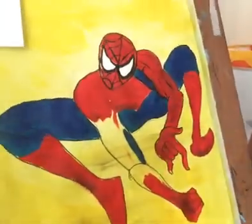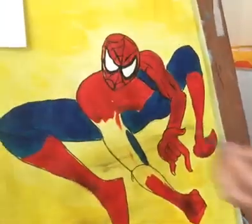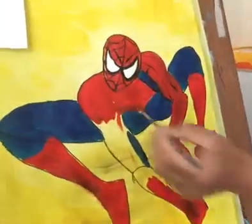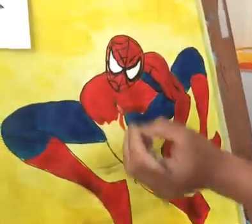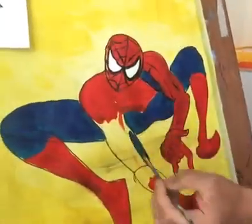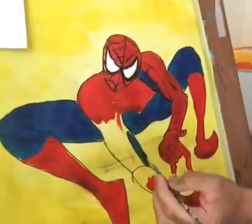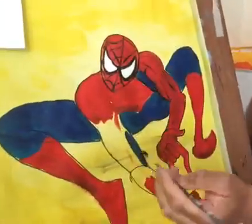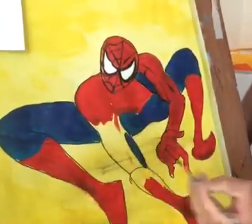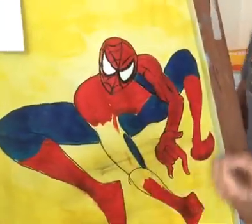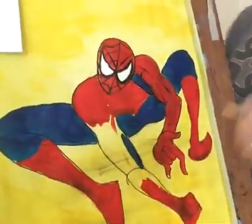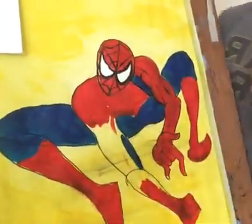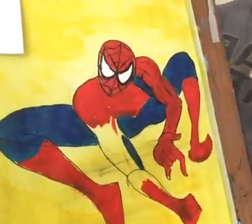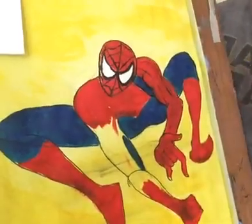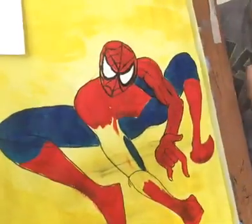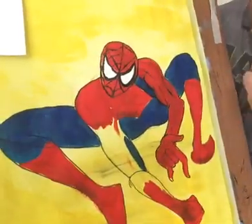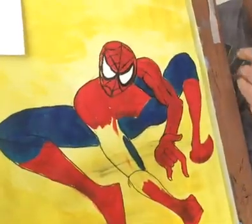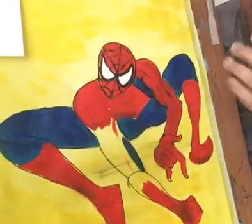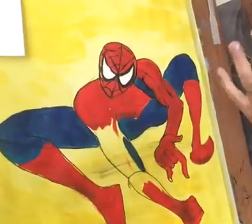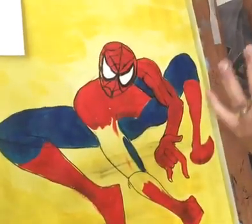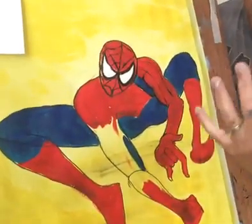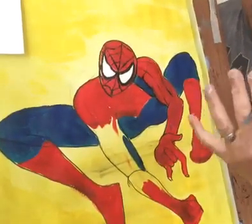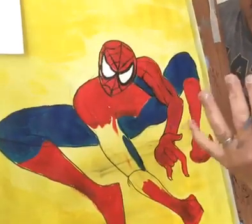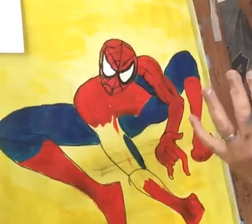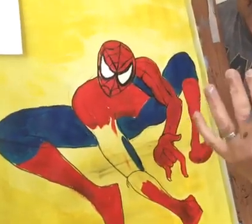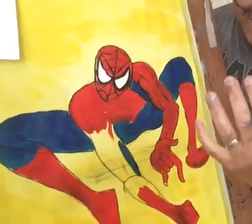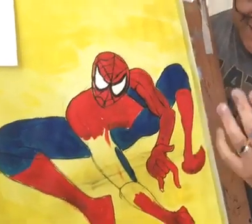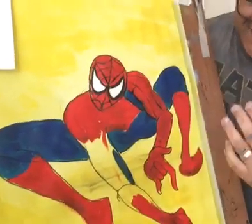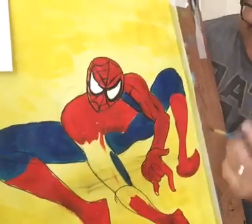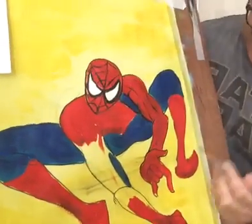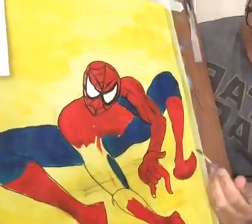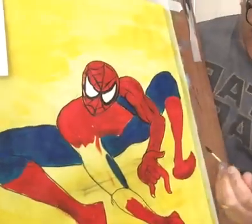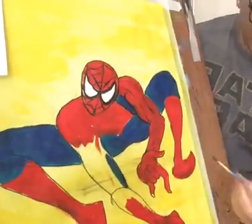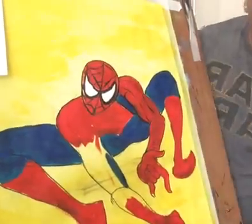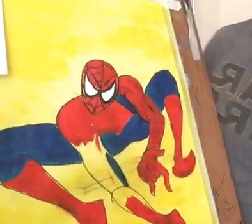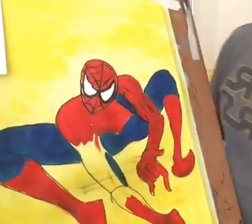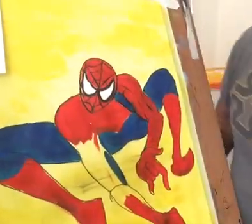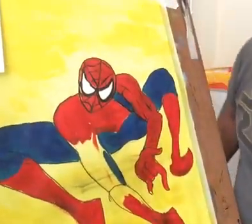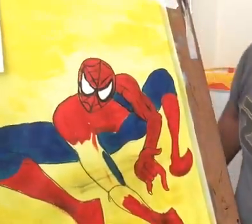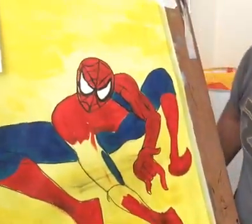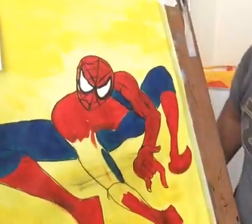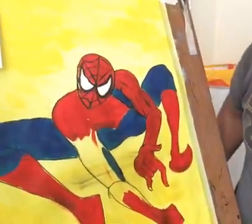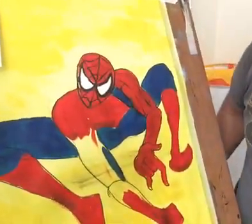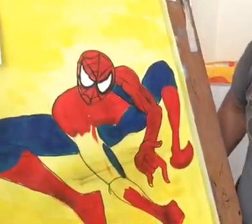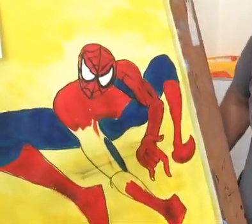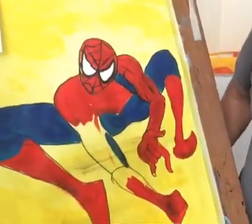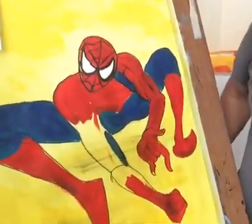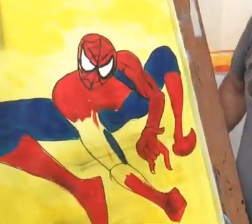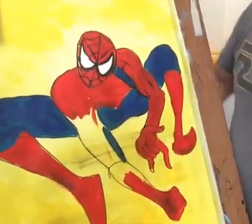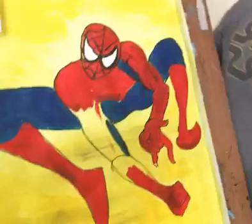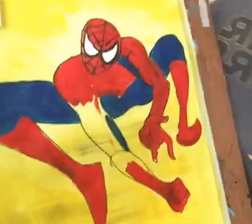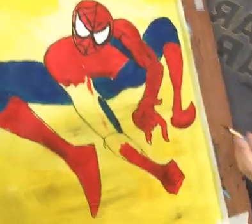And his arms there. But his fingers are a bit different.